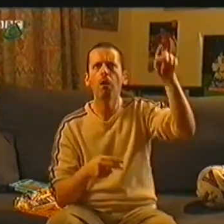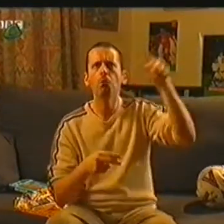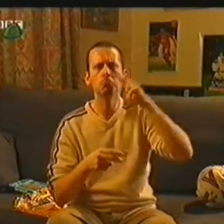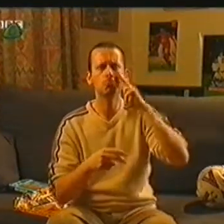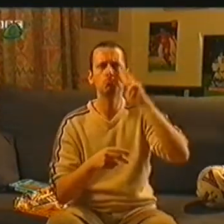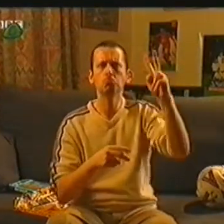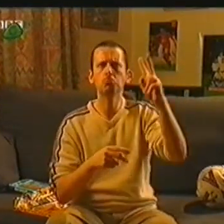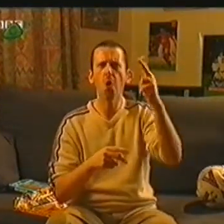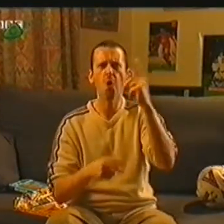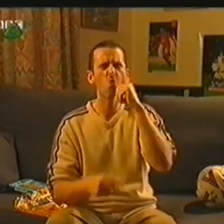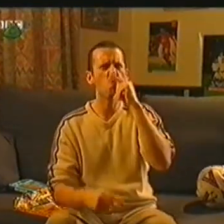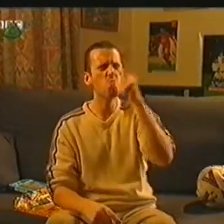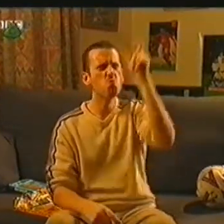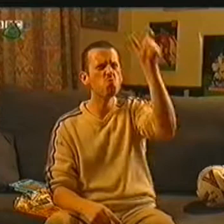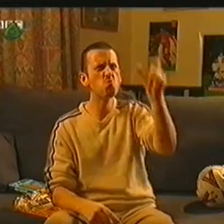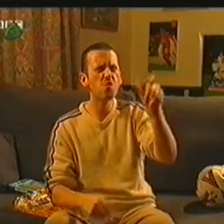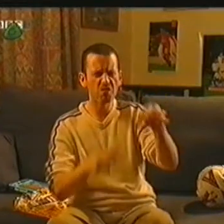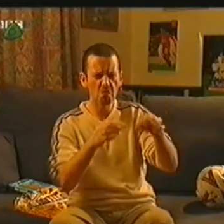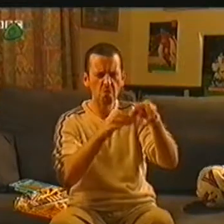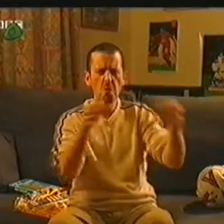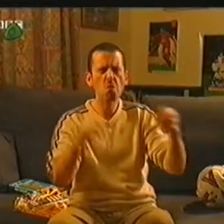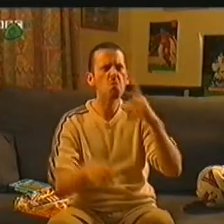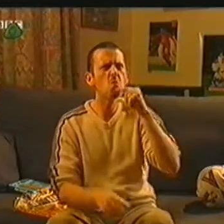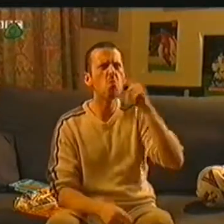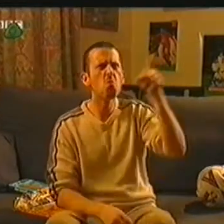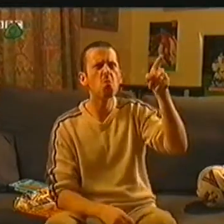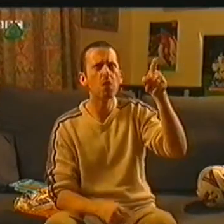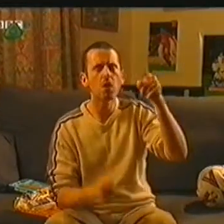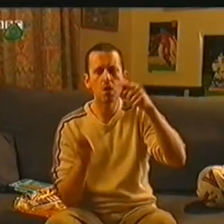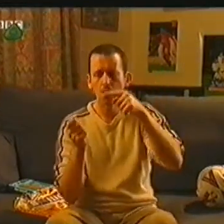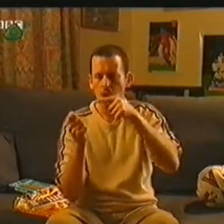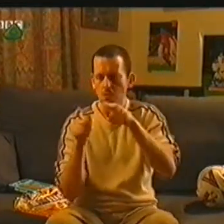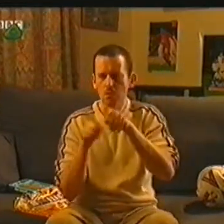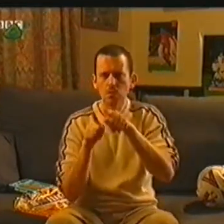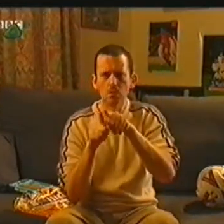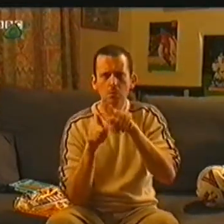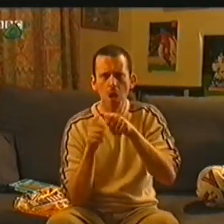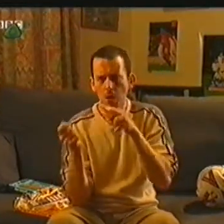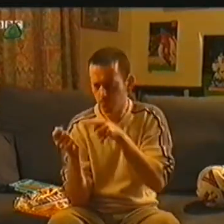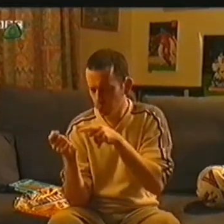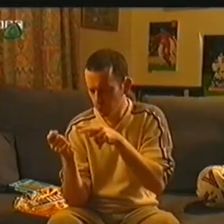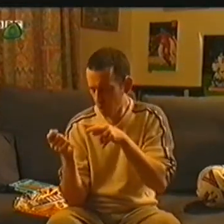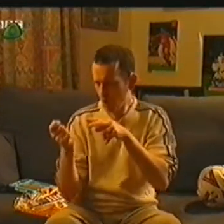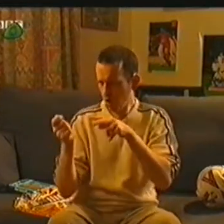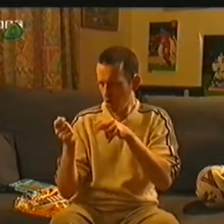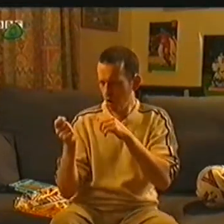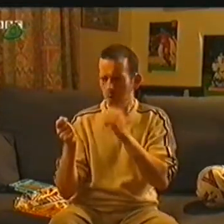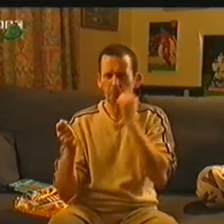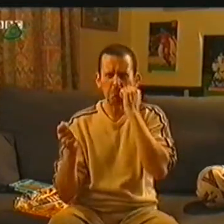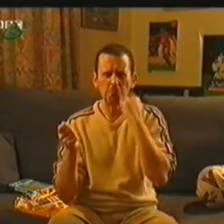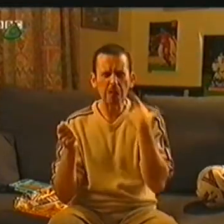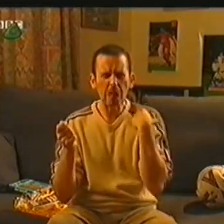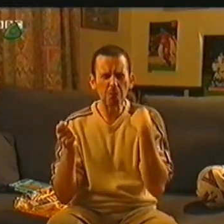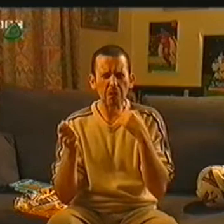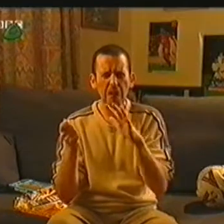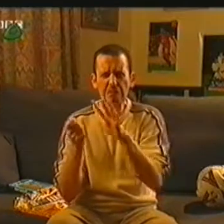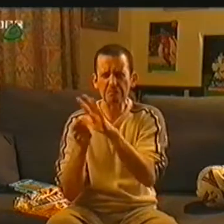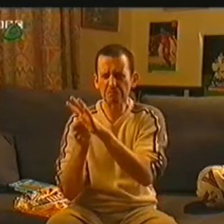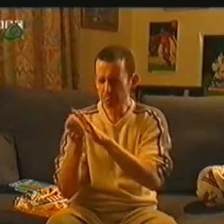maybe? And look, his bootlace is undone as usual. Just like yours, Josh. He handed Josh the